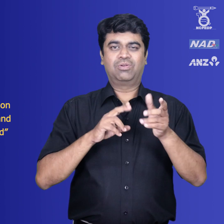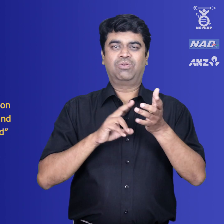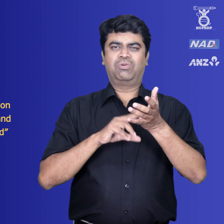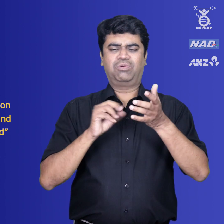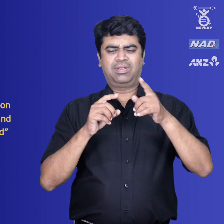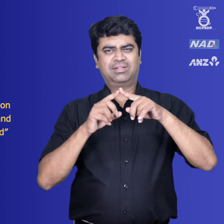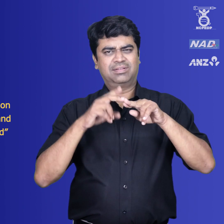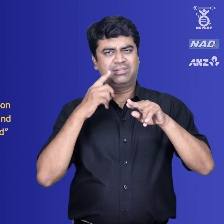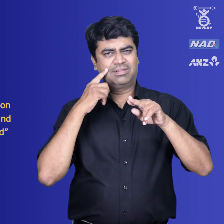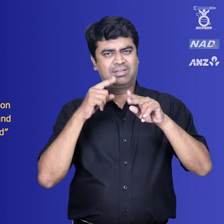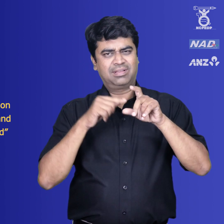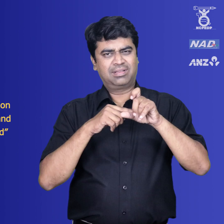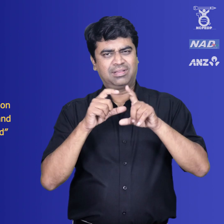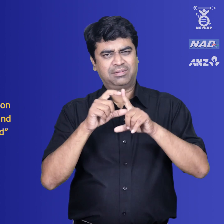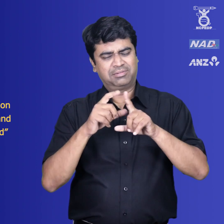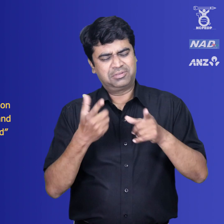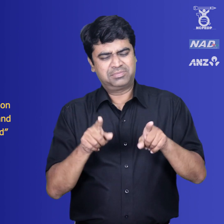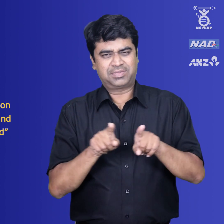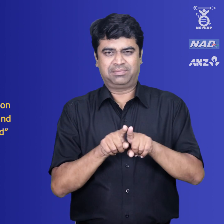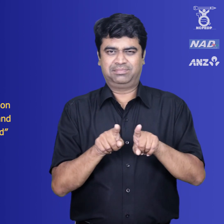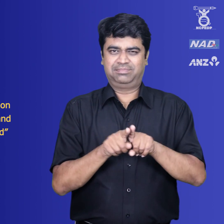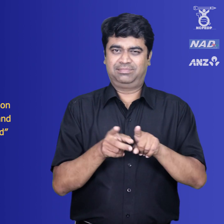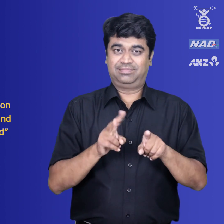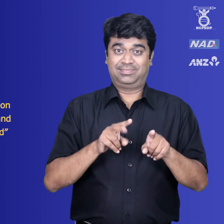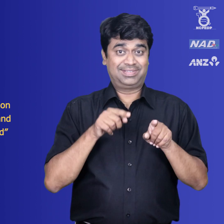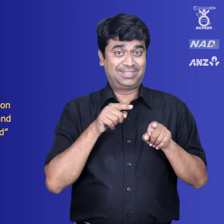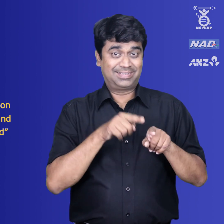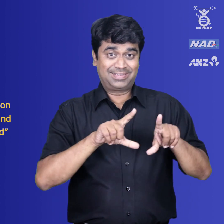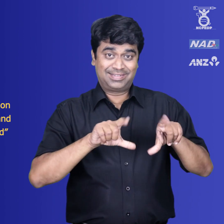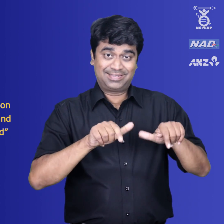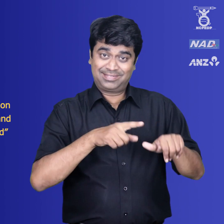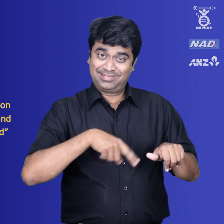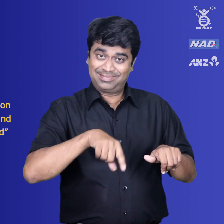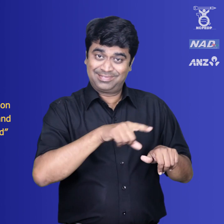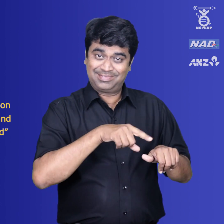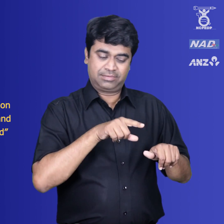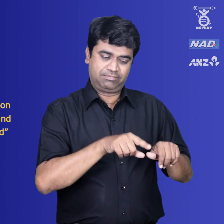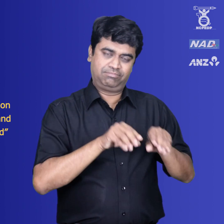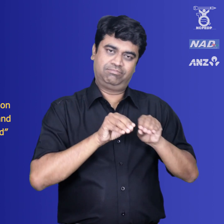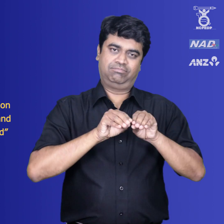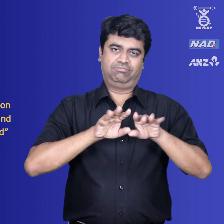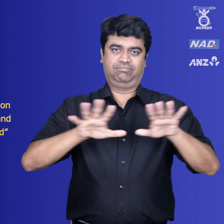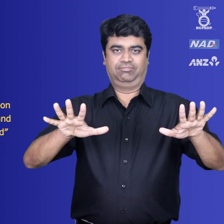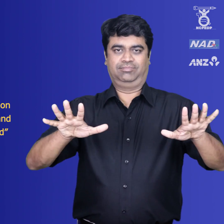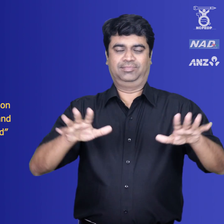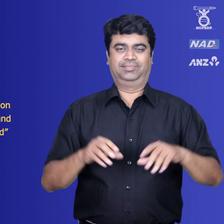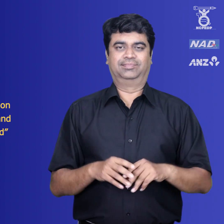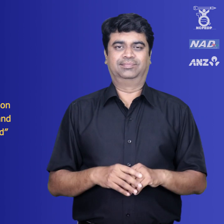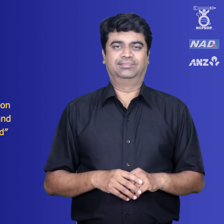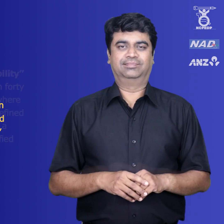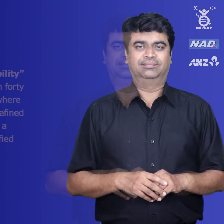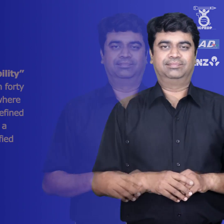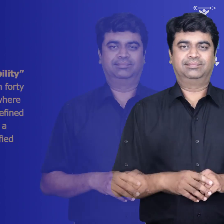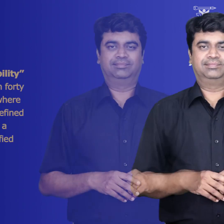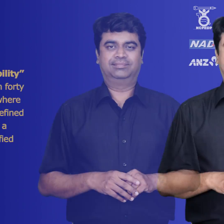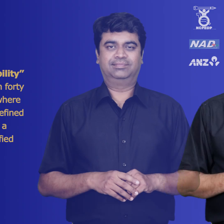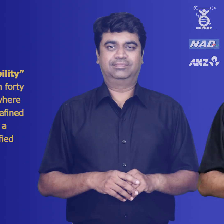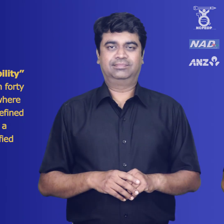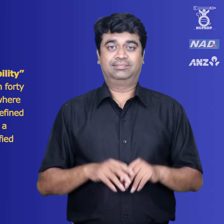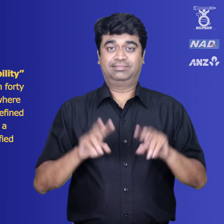the expression notify or notified shall be construed accordingly.